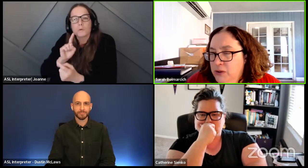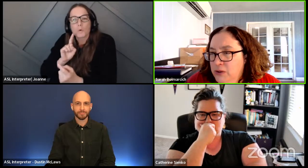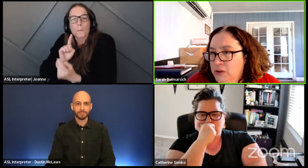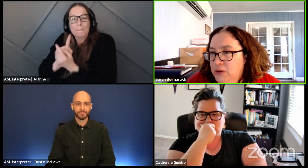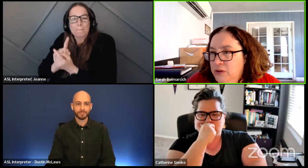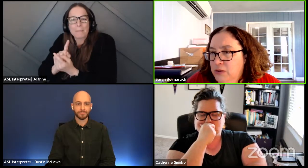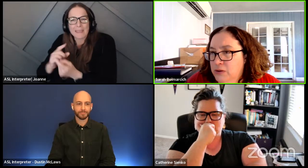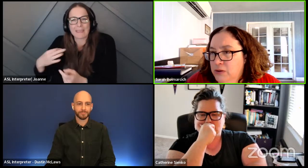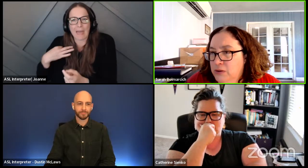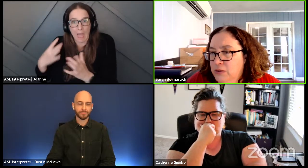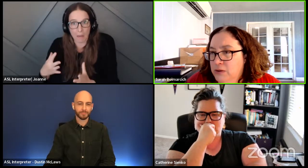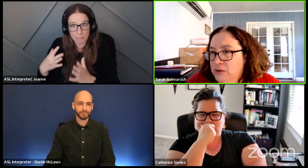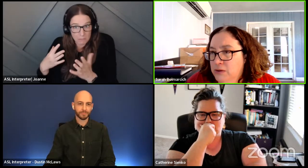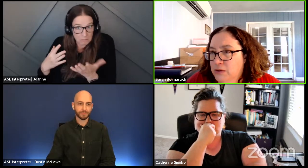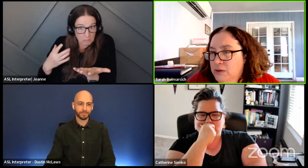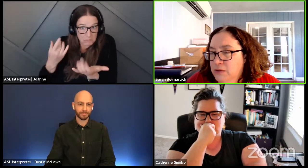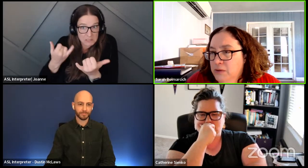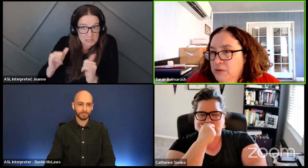table?